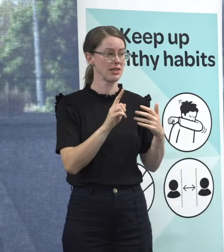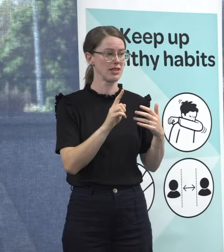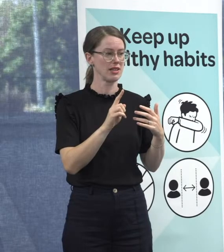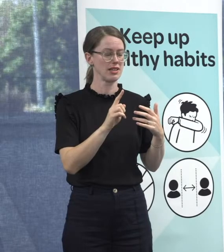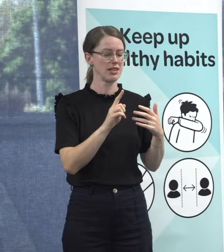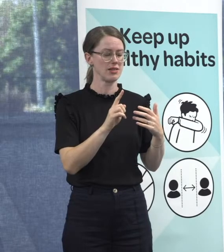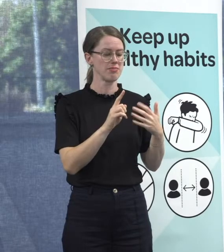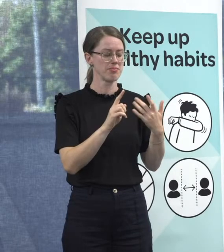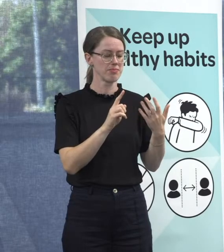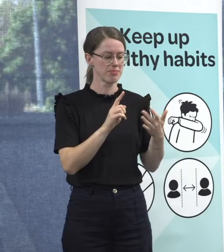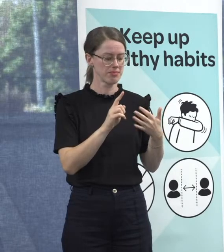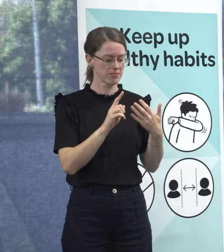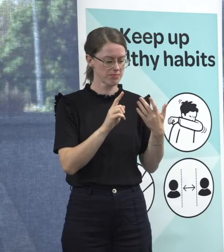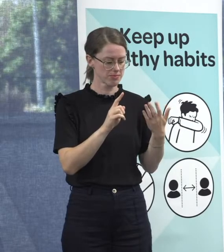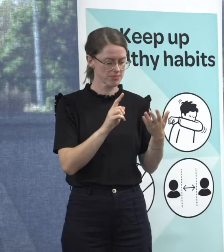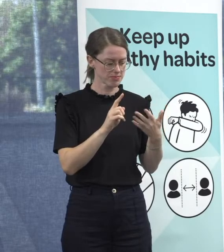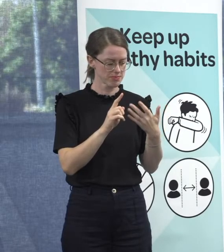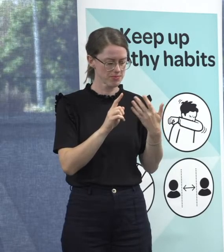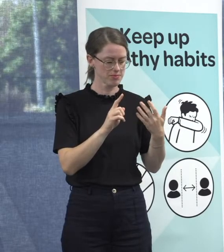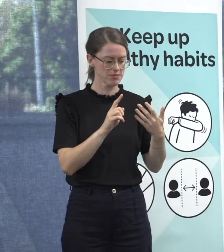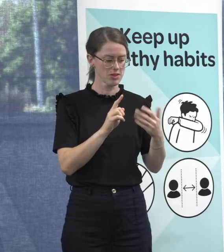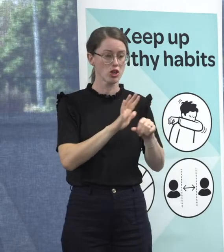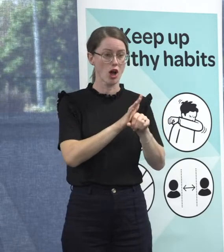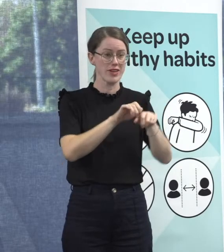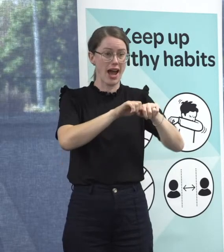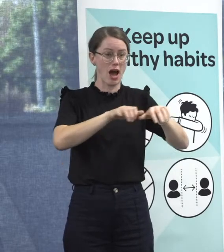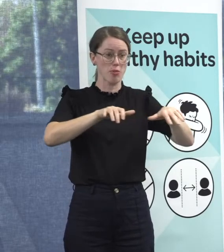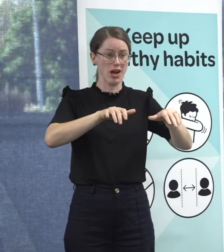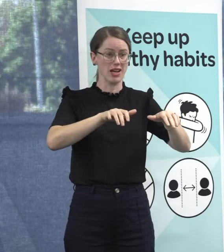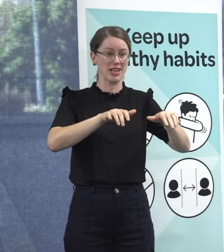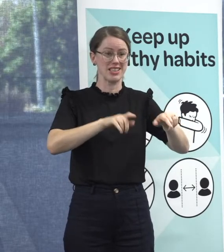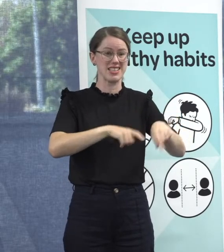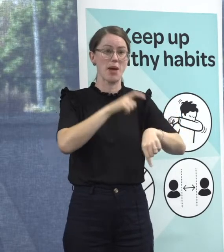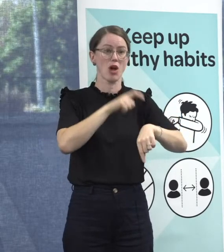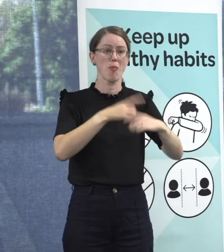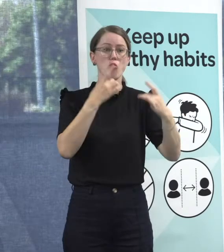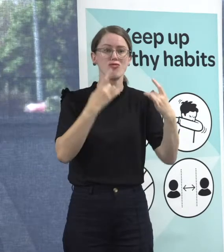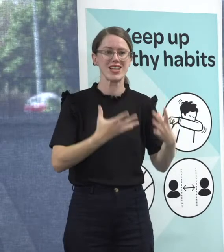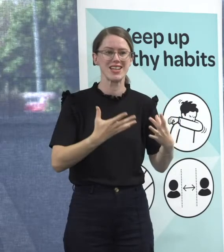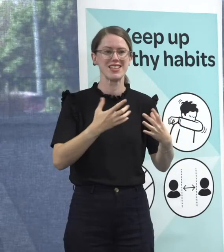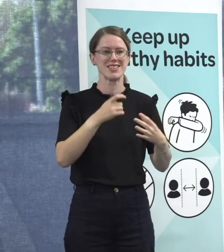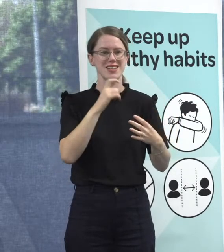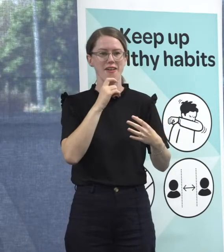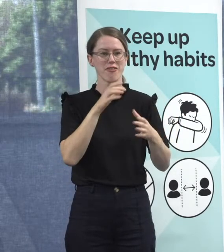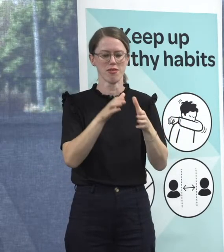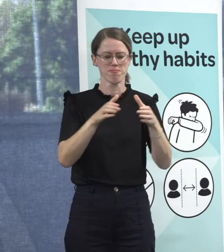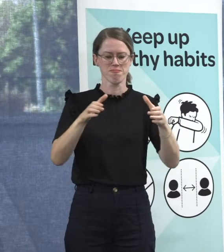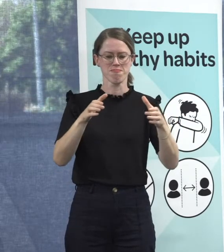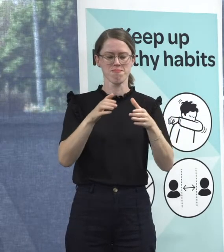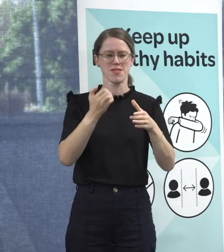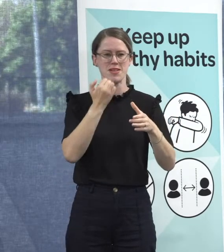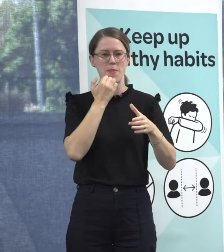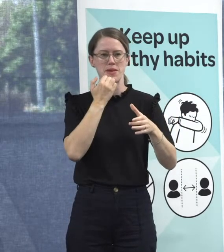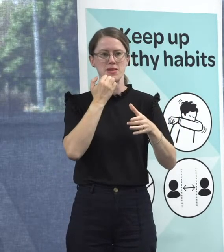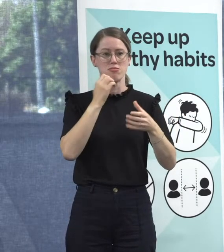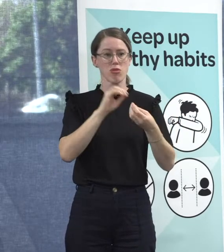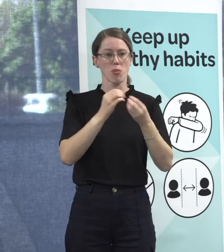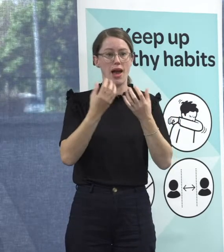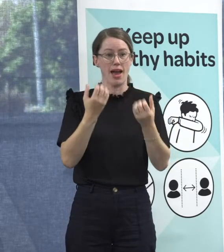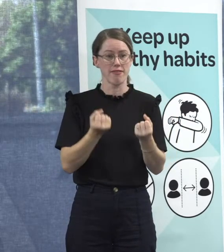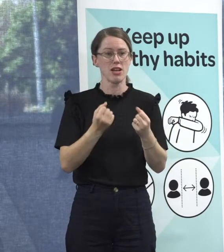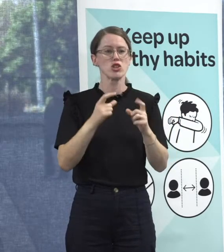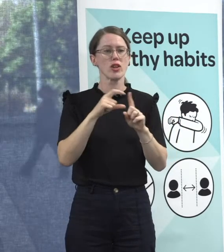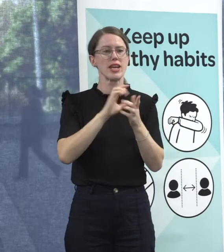top of kind of existing staffing pressures. So this is one of the key things that is part of the DHB plans for